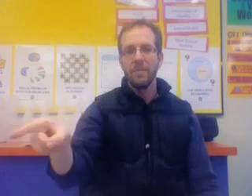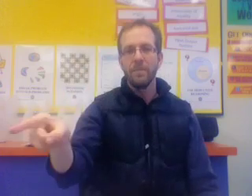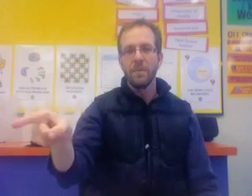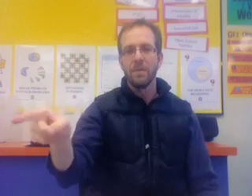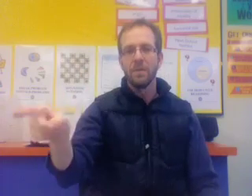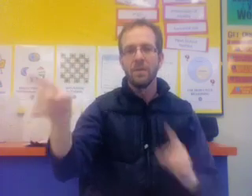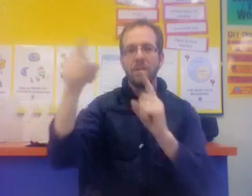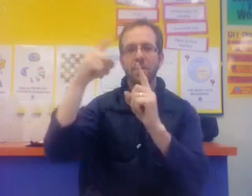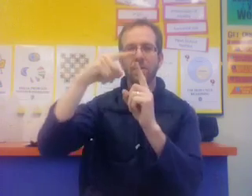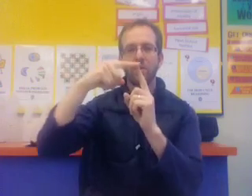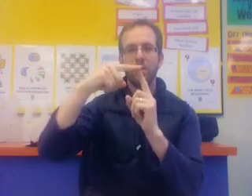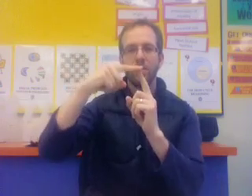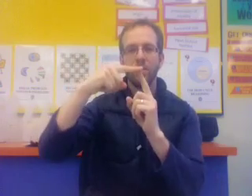him to